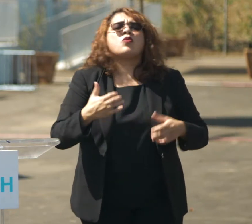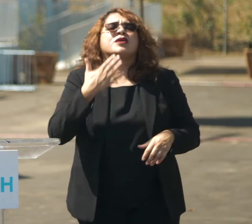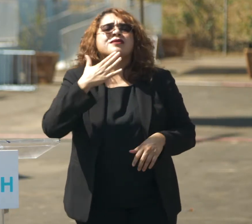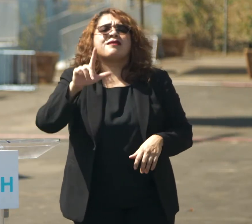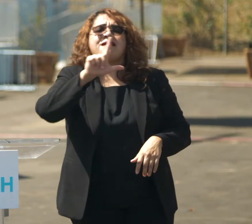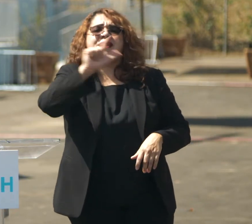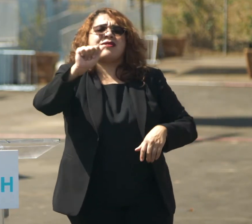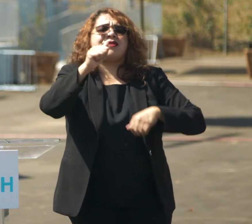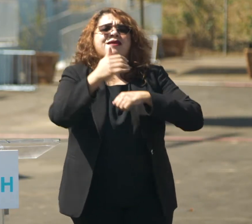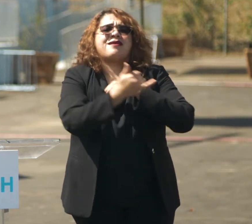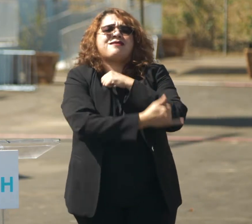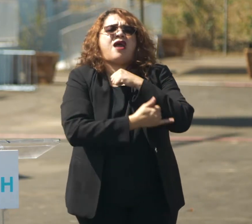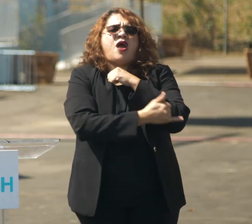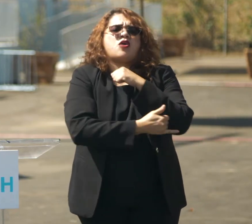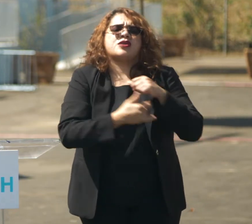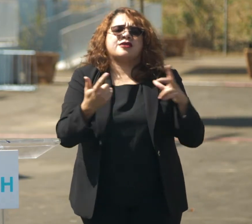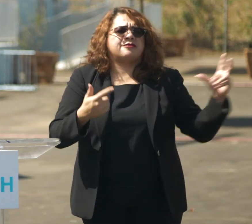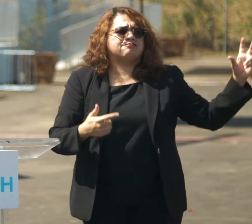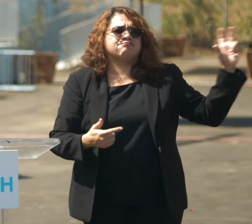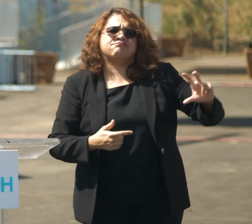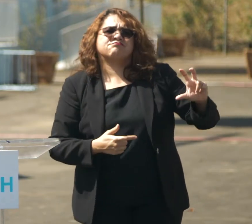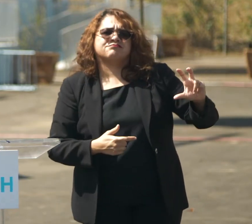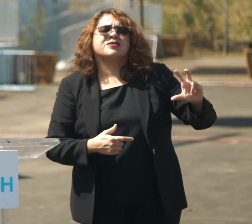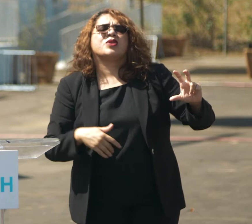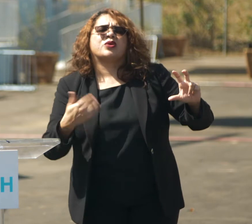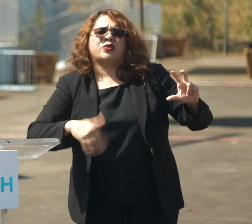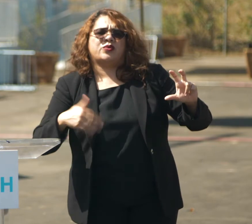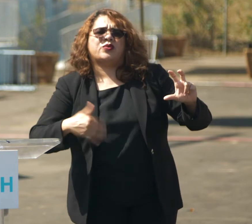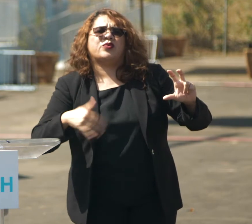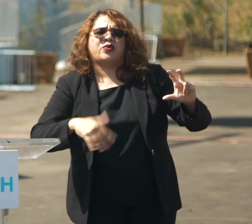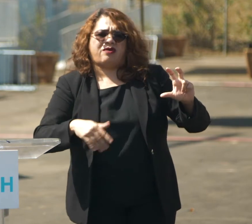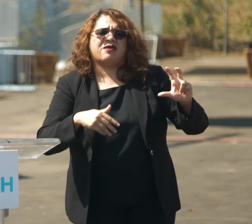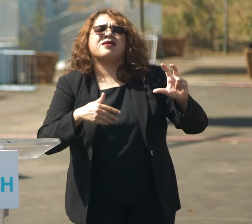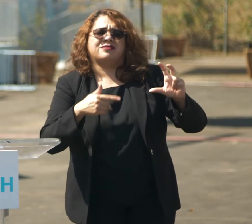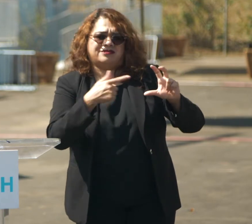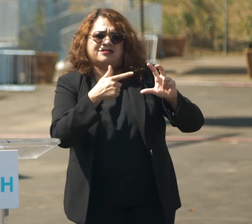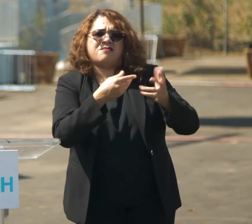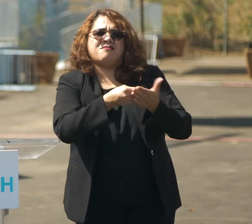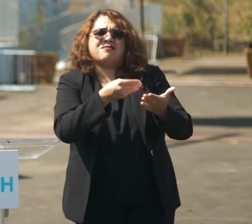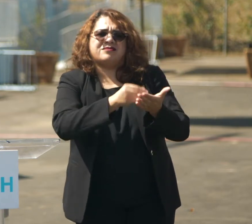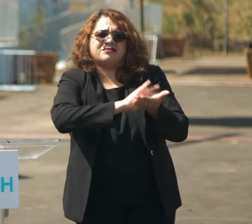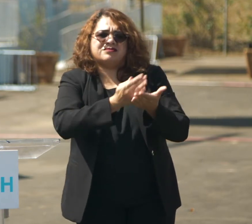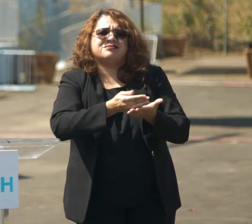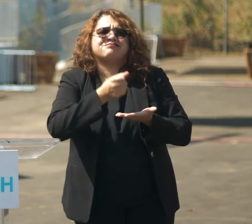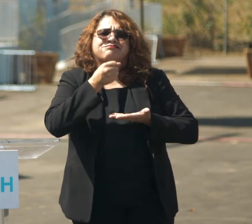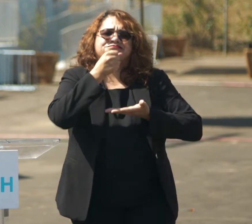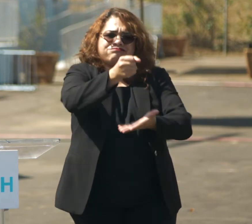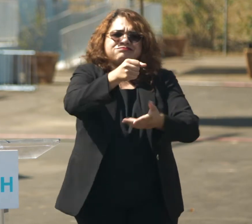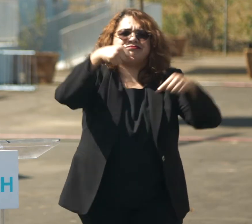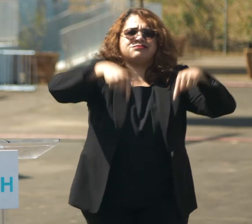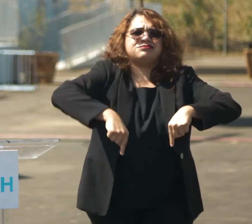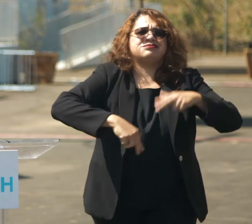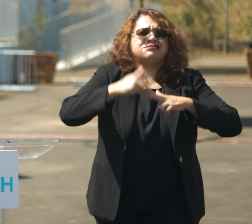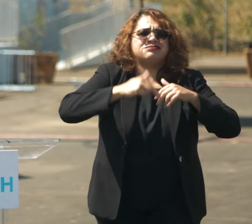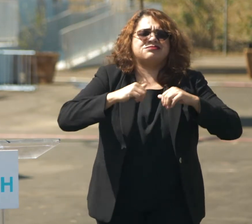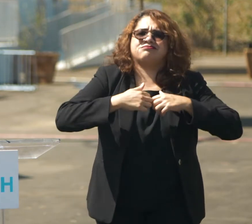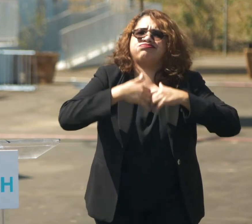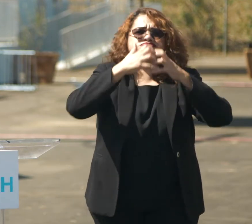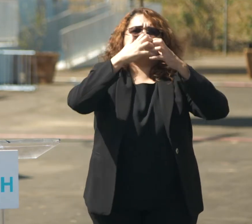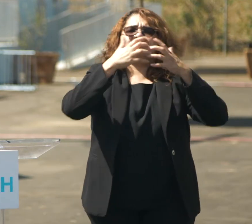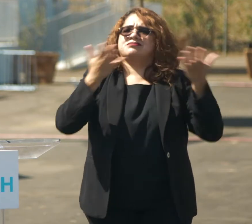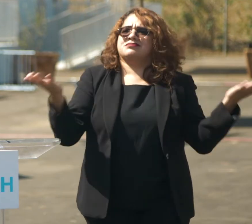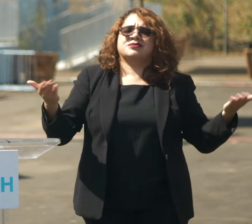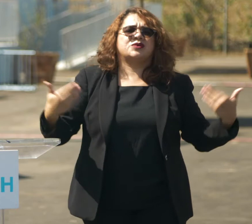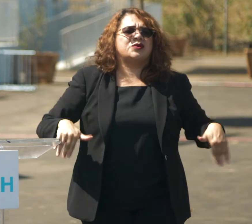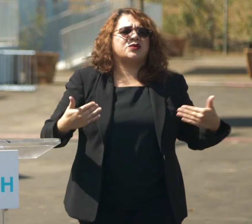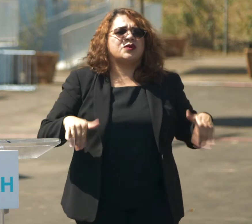LA County as they provided the funding to bring this site to life and will also provide the resources to be able to operate the site. A